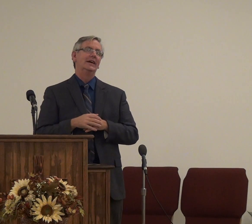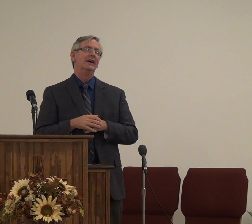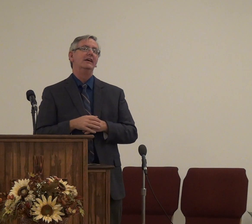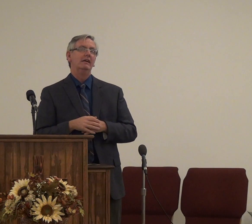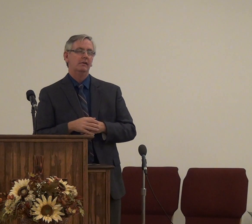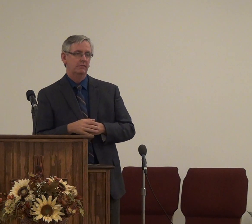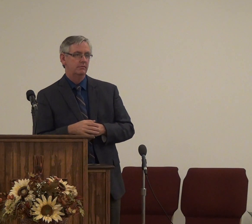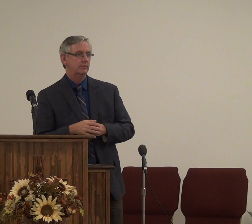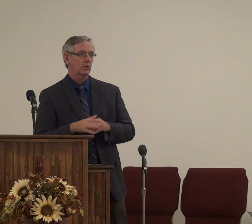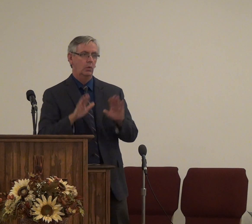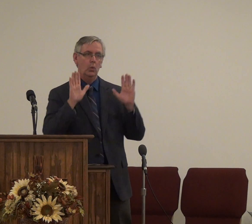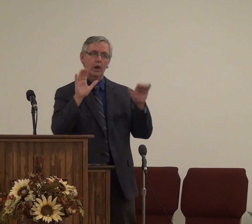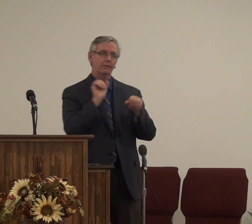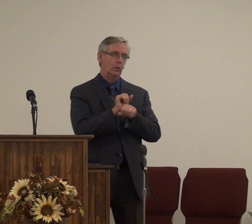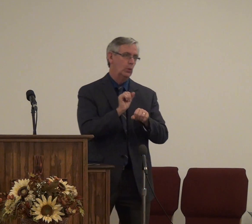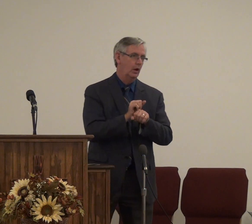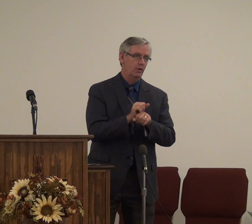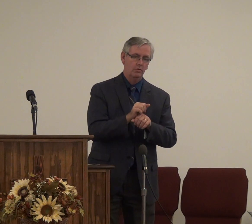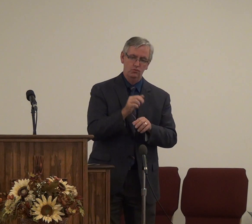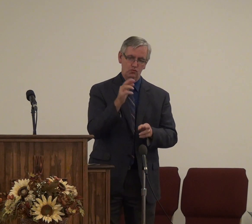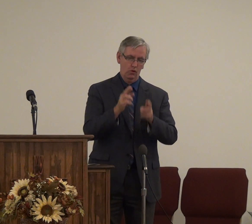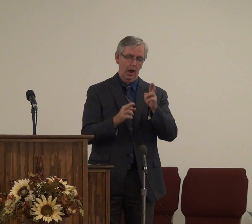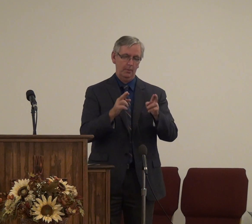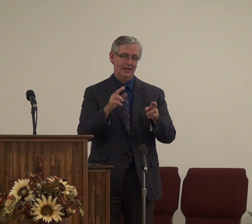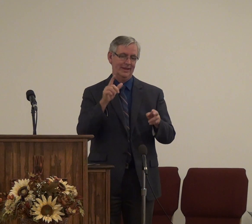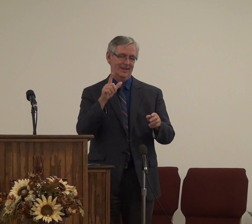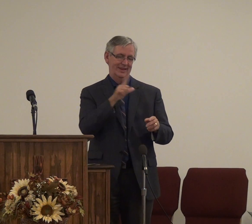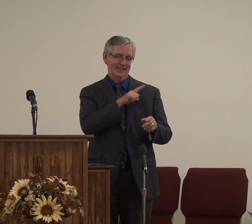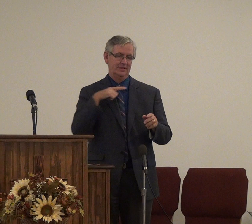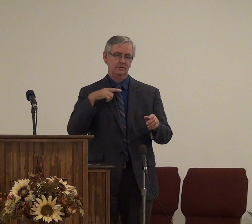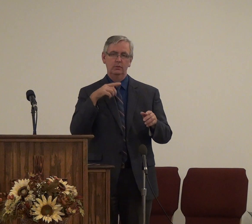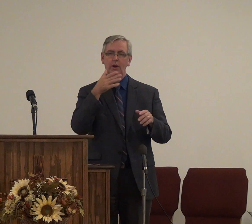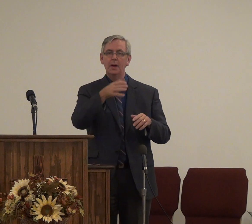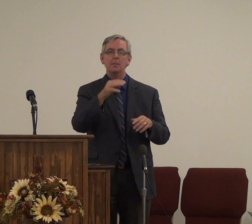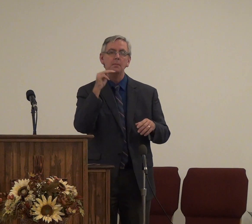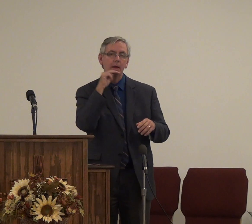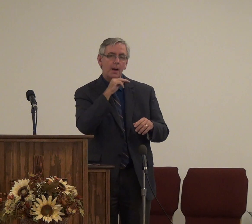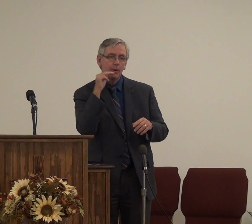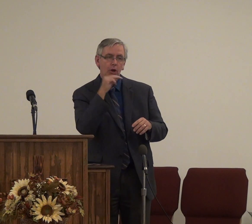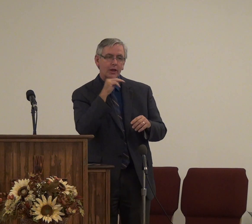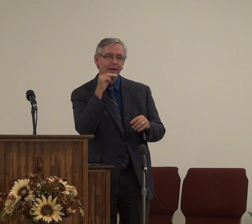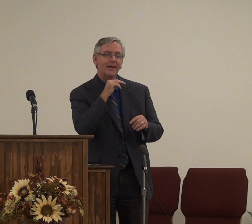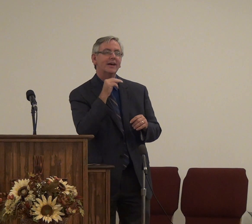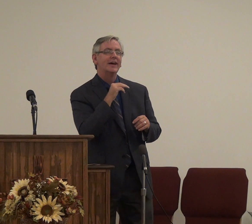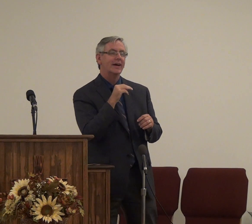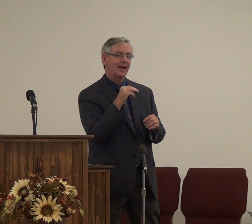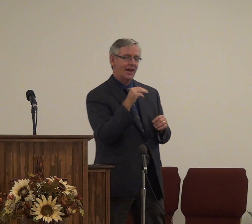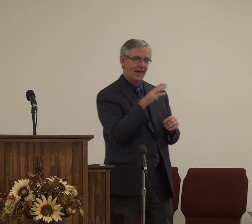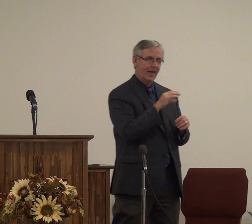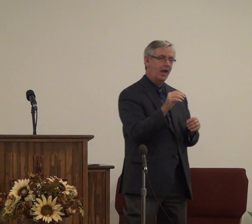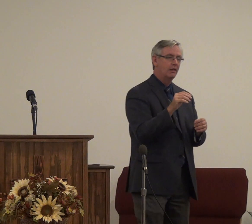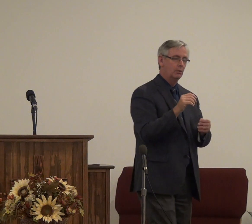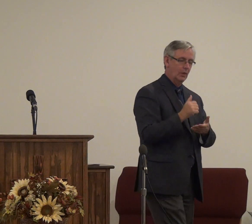2005. And it was a wonderful opportunity. Robert and Lisa are in